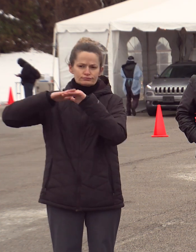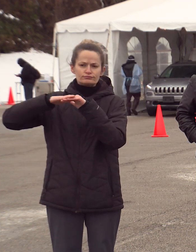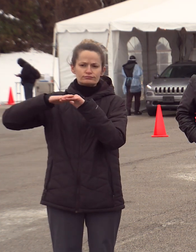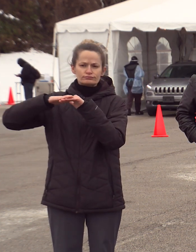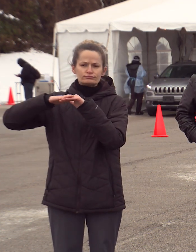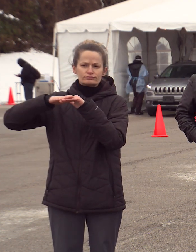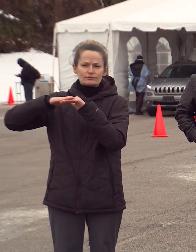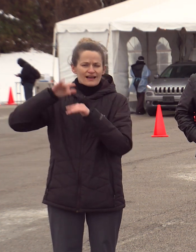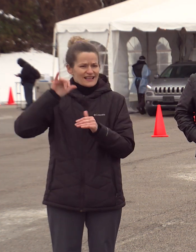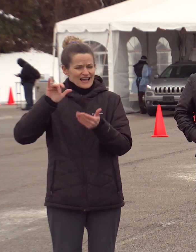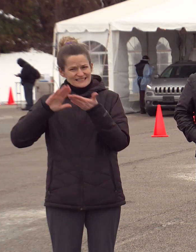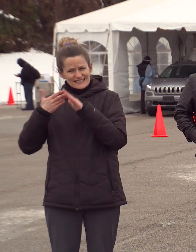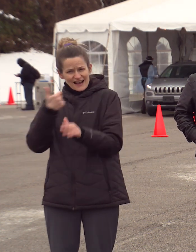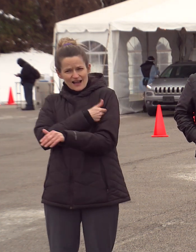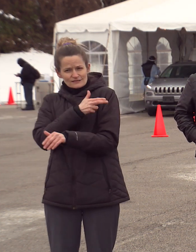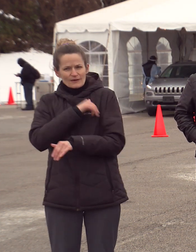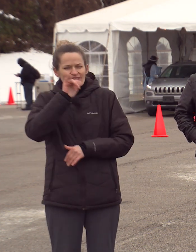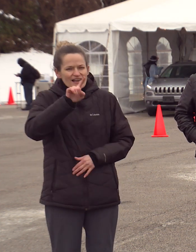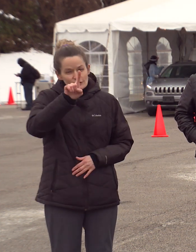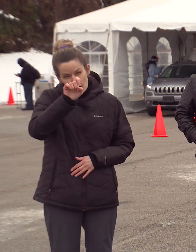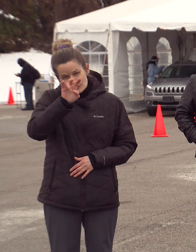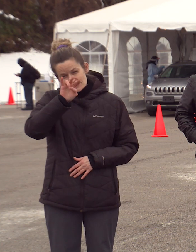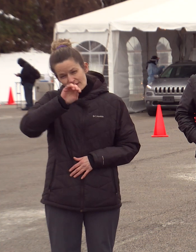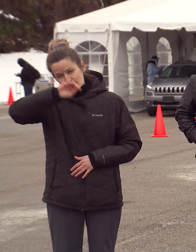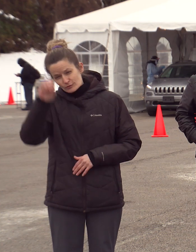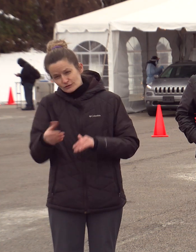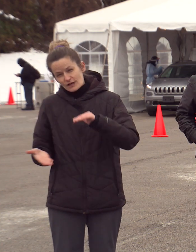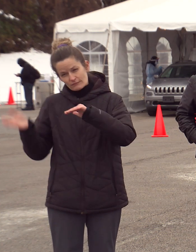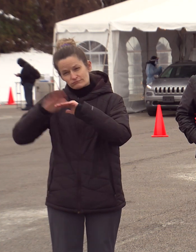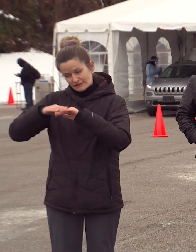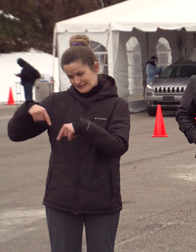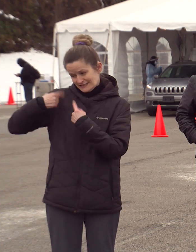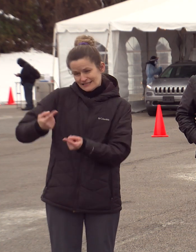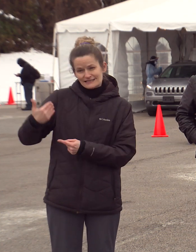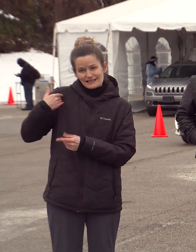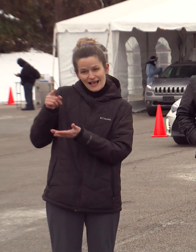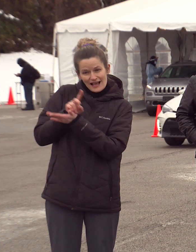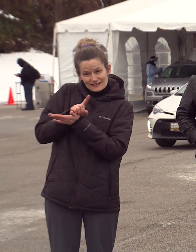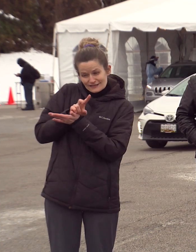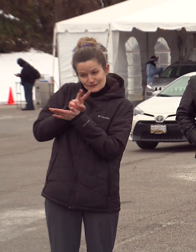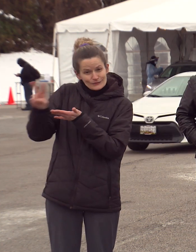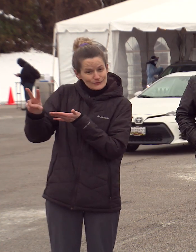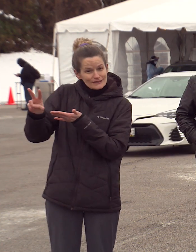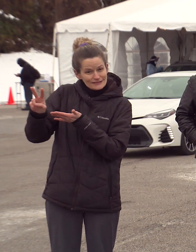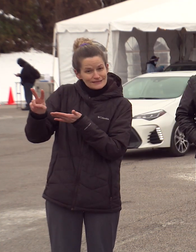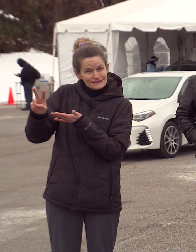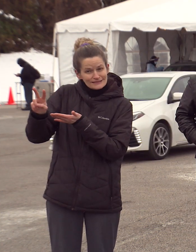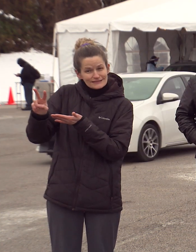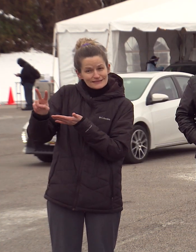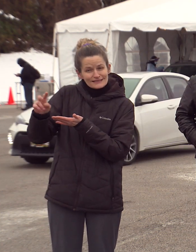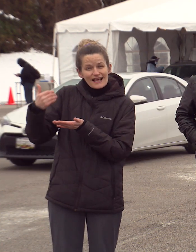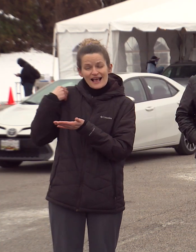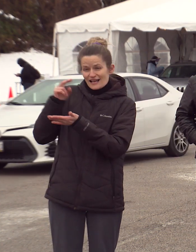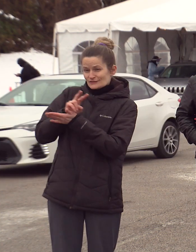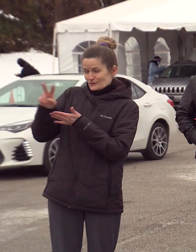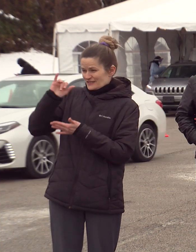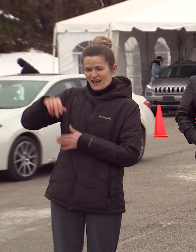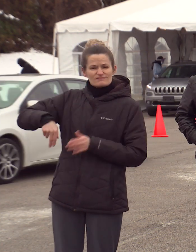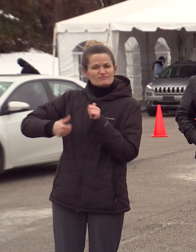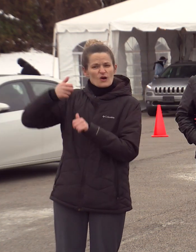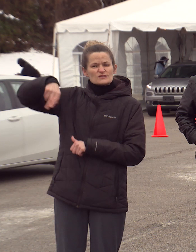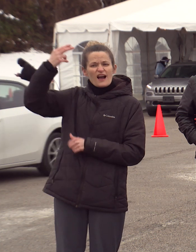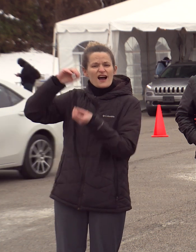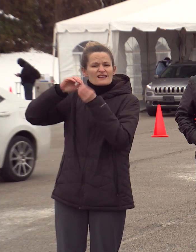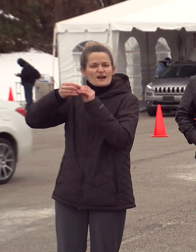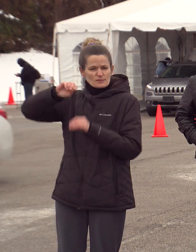is a 170% increase over the past 2 weeks, and it's the highest total number of COVID-19 hospitalizations